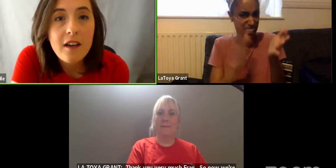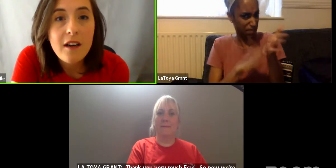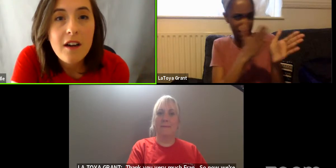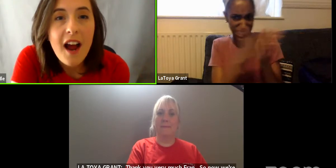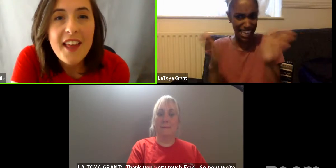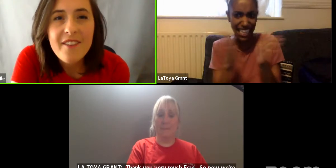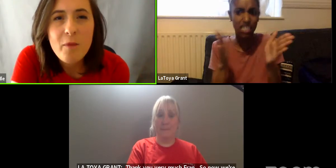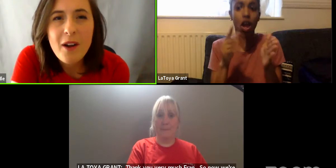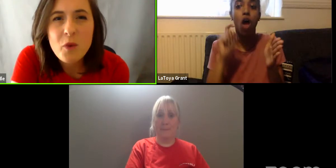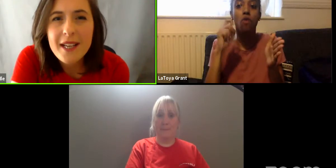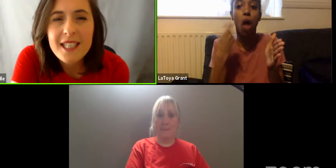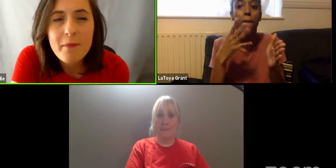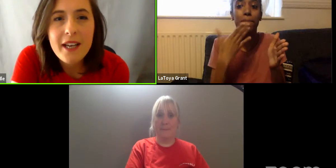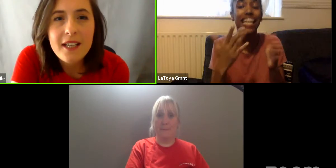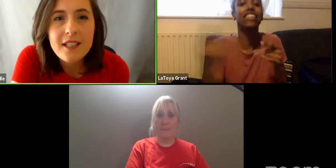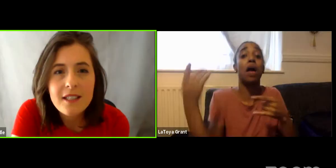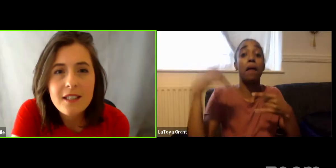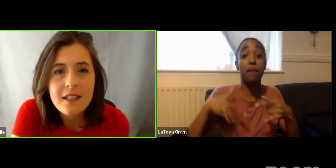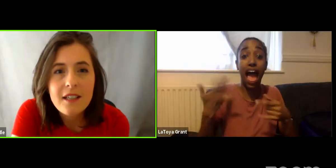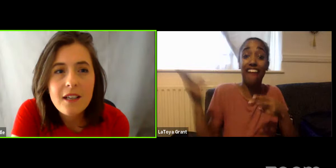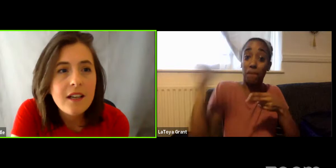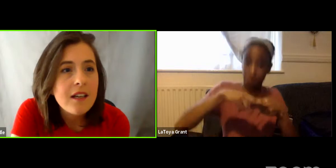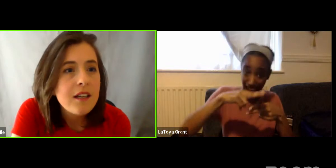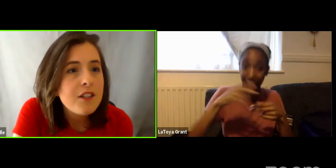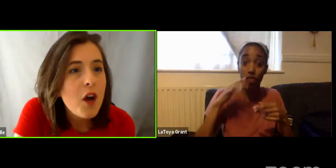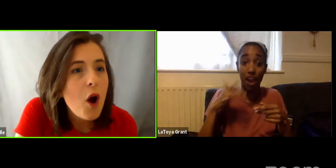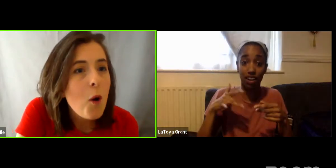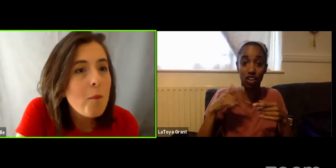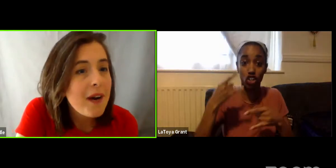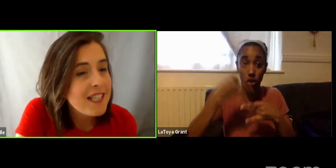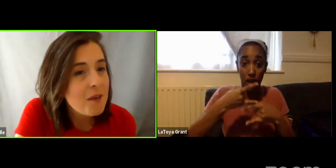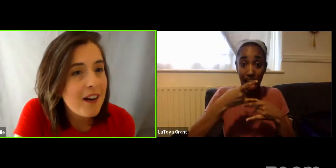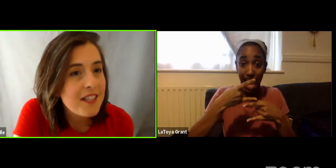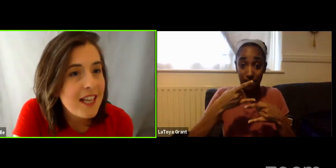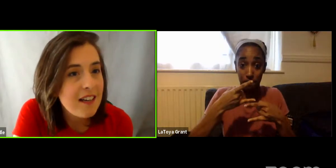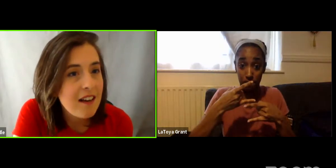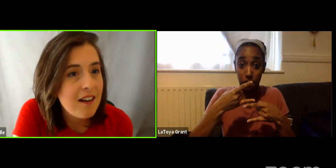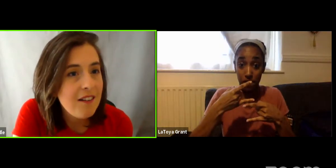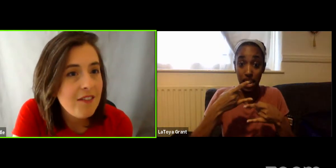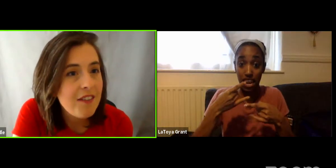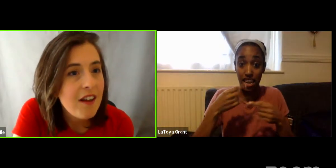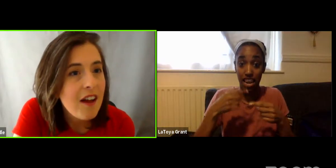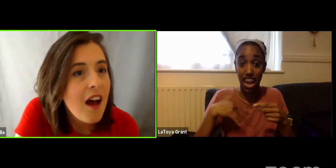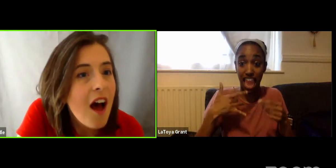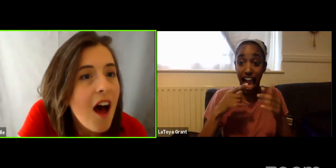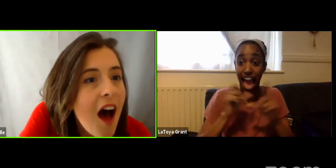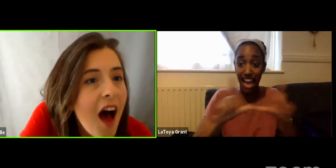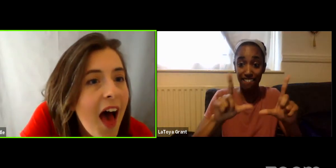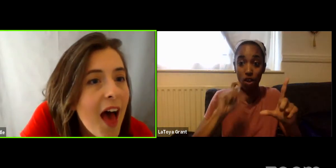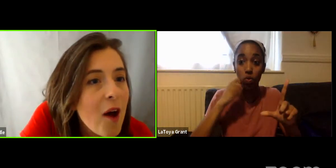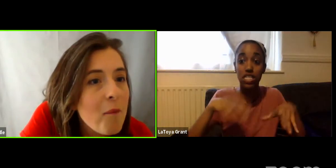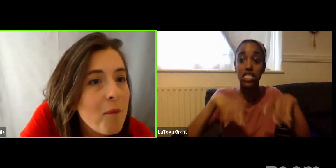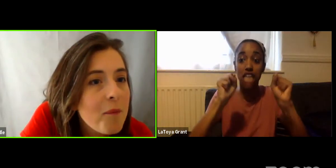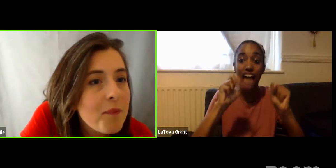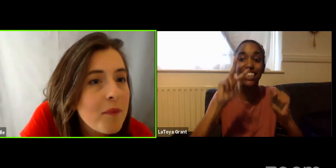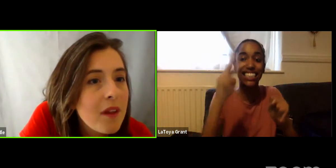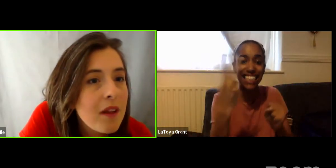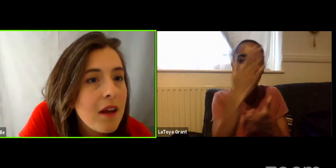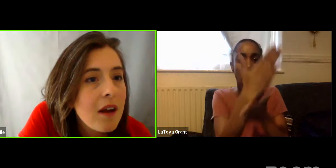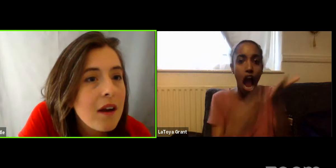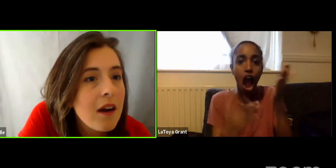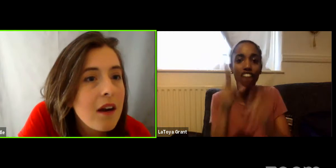break, I think for about 20 minutes. So please come back for the second half.